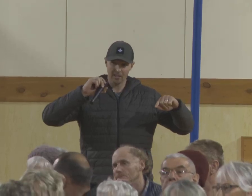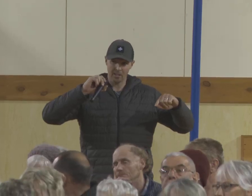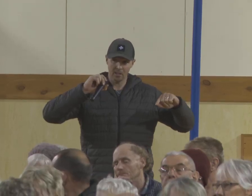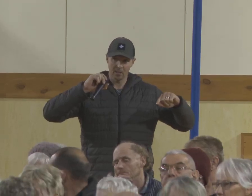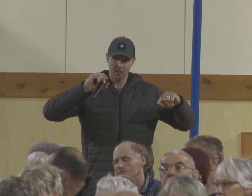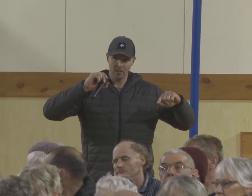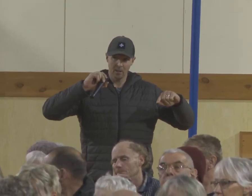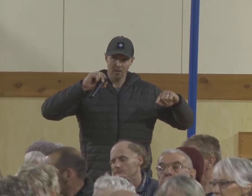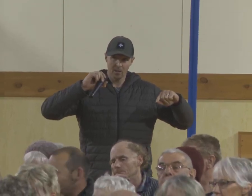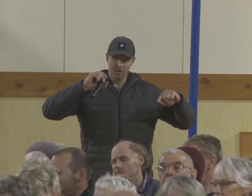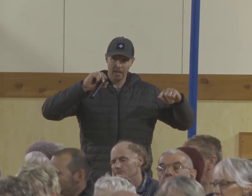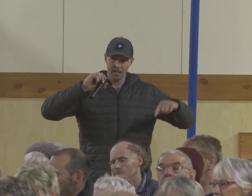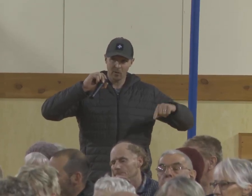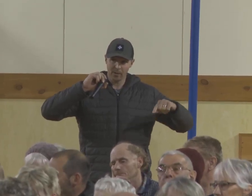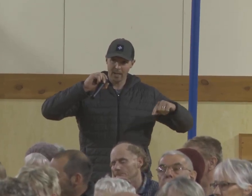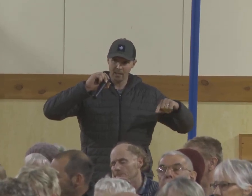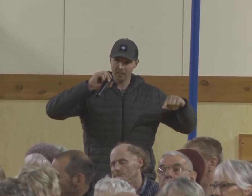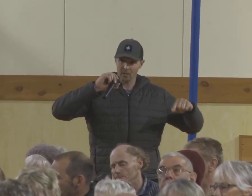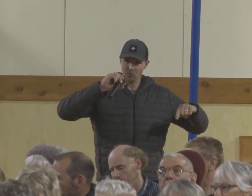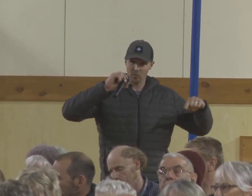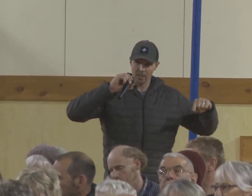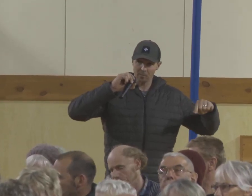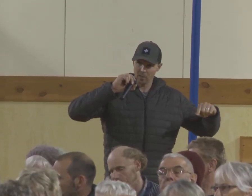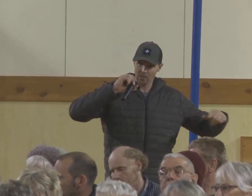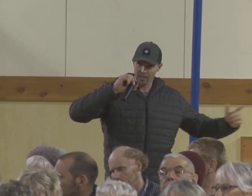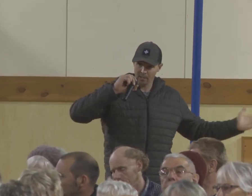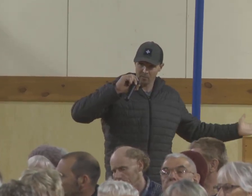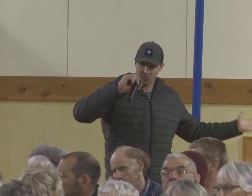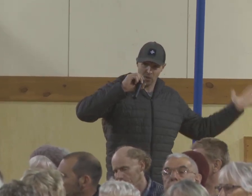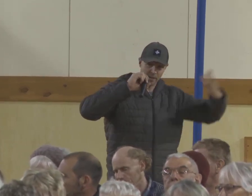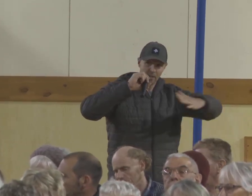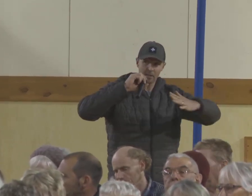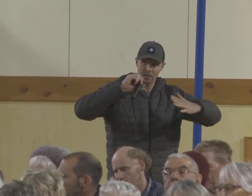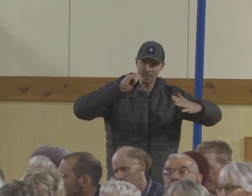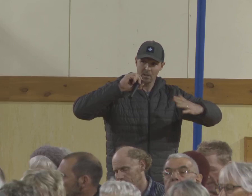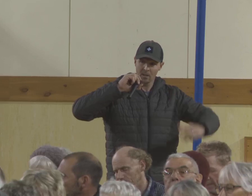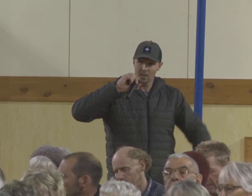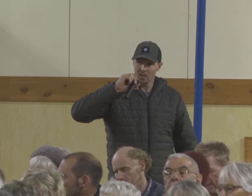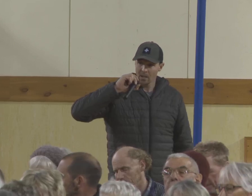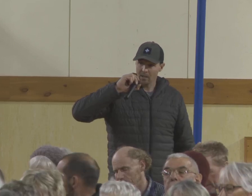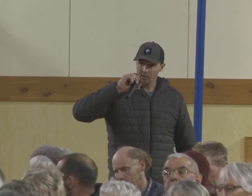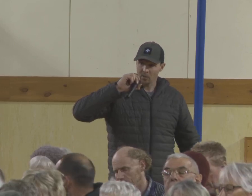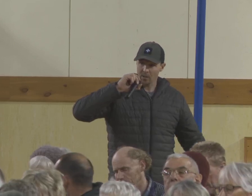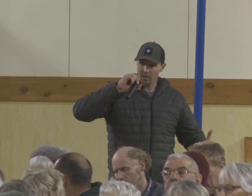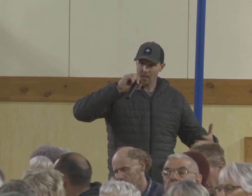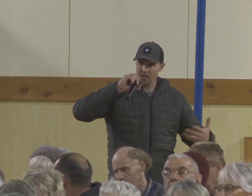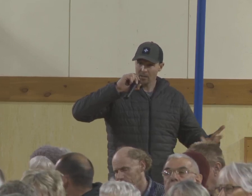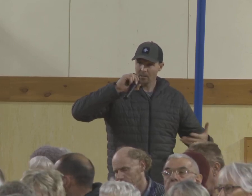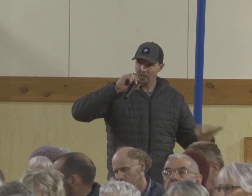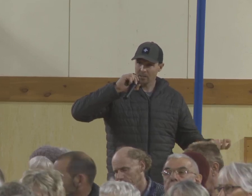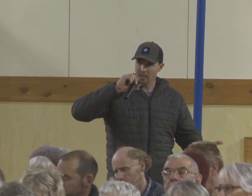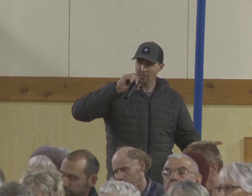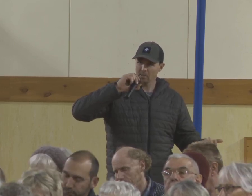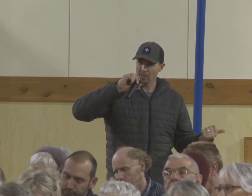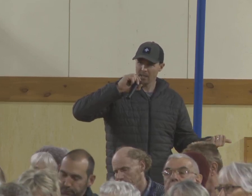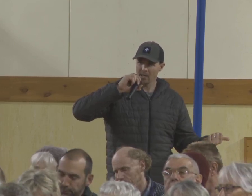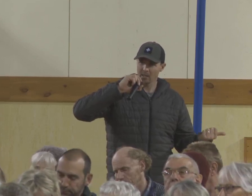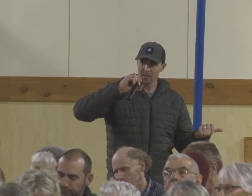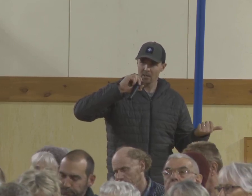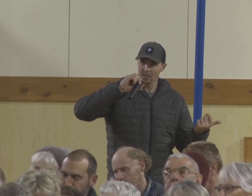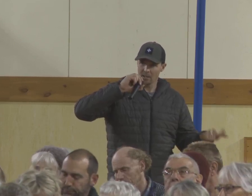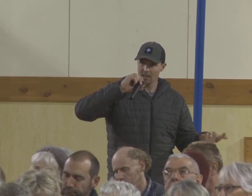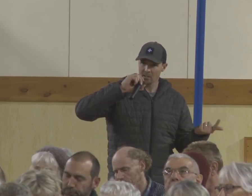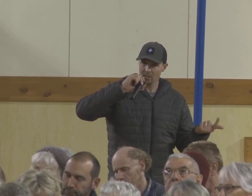hexafluorosilicic acid, the Category 8 industrial waste poison that comes from China, and it's got contaminants of